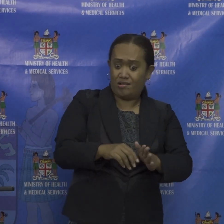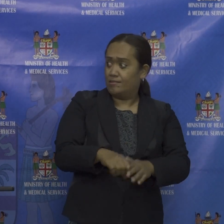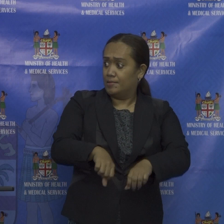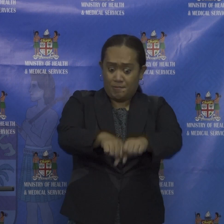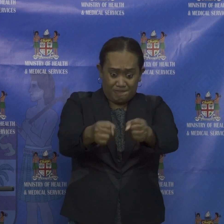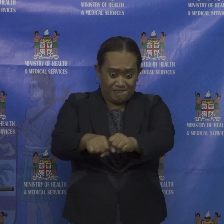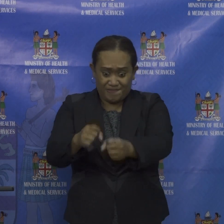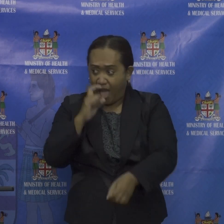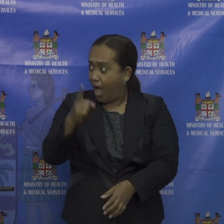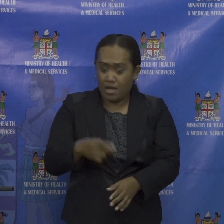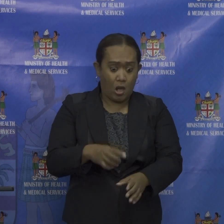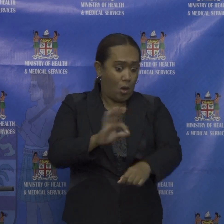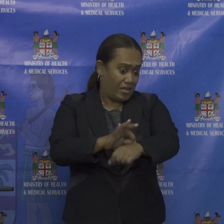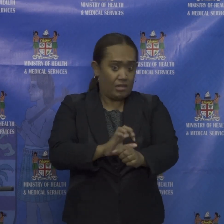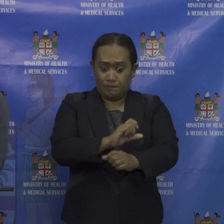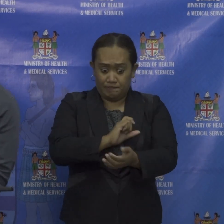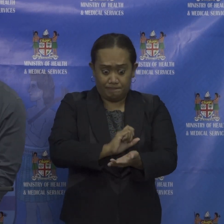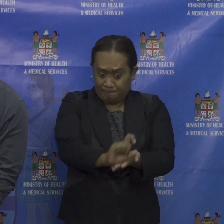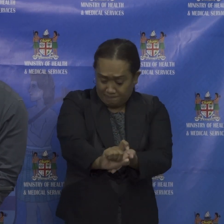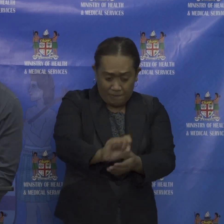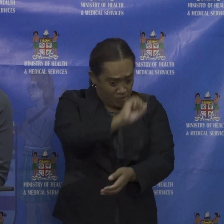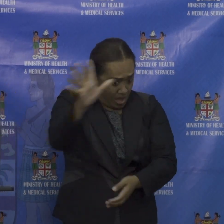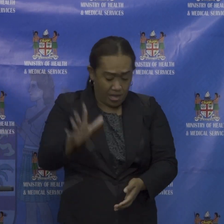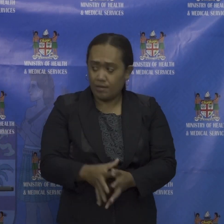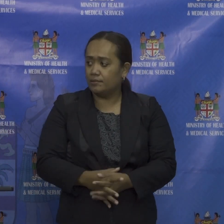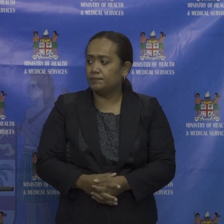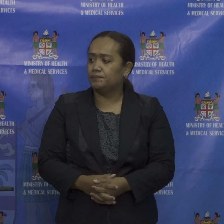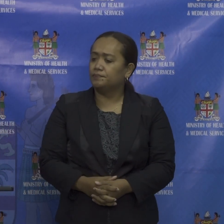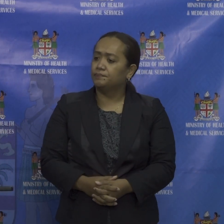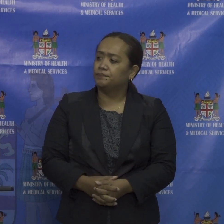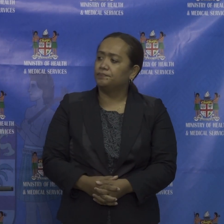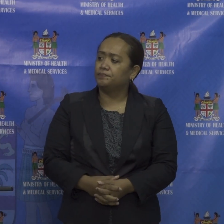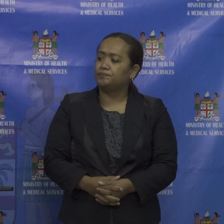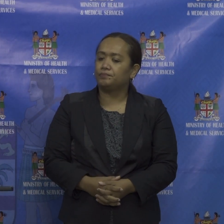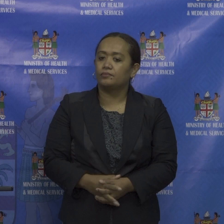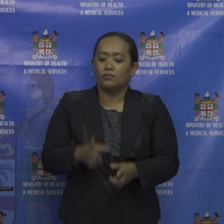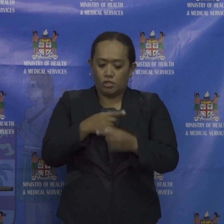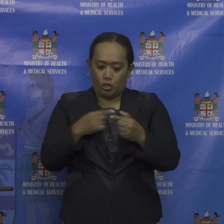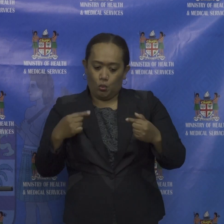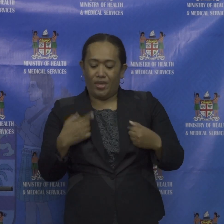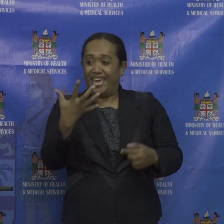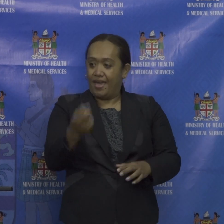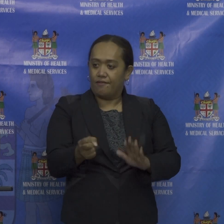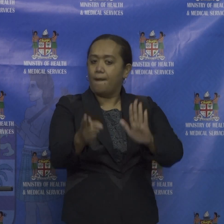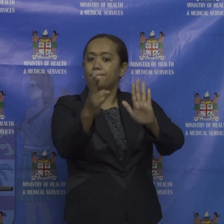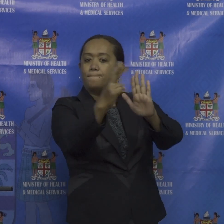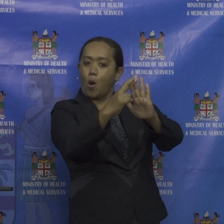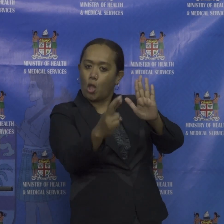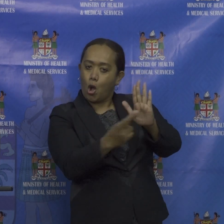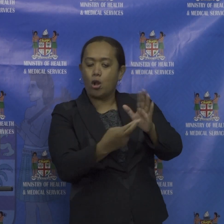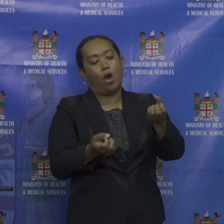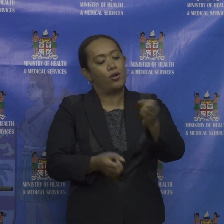of cases within the Lautoka Hospital? Yes, we have the protocols in place in